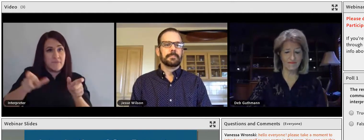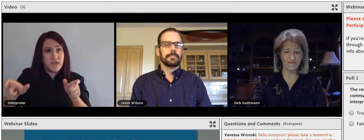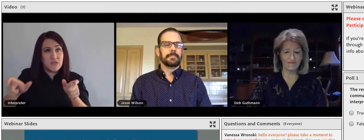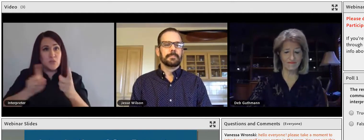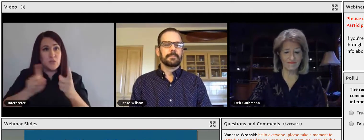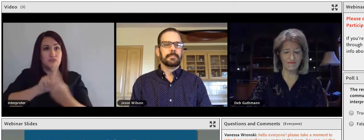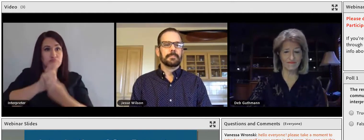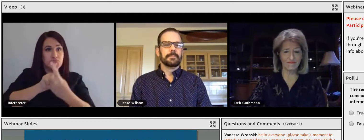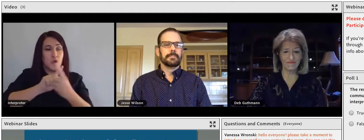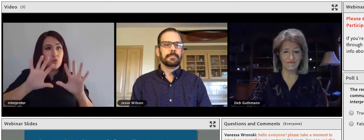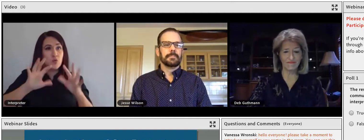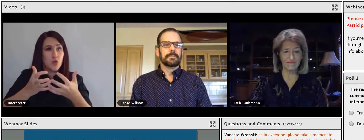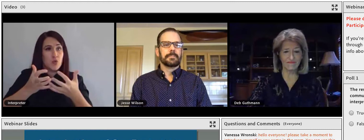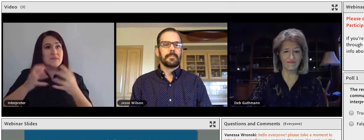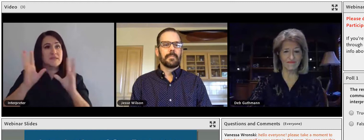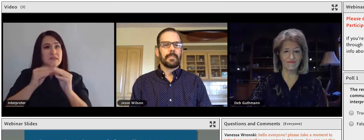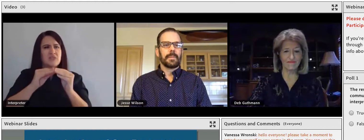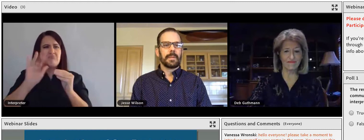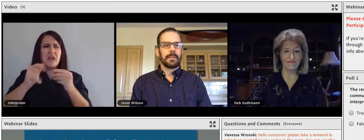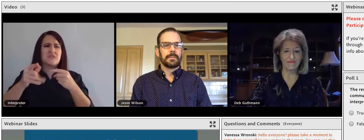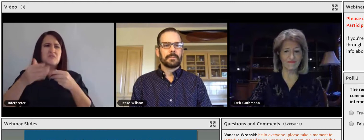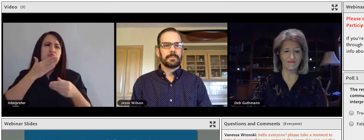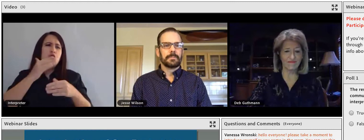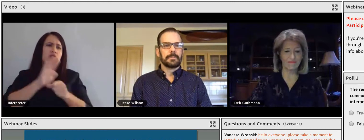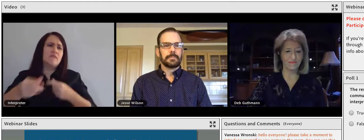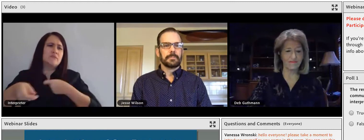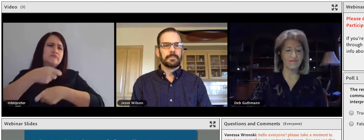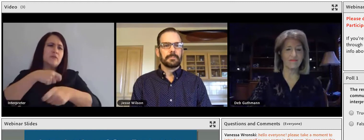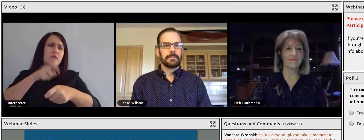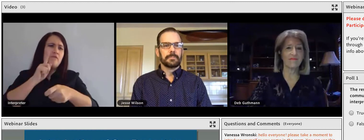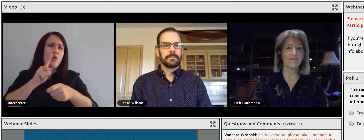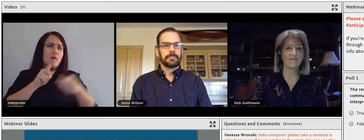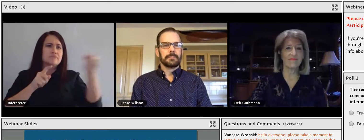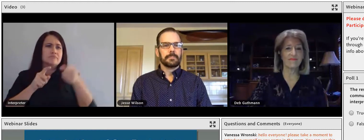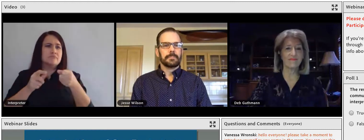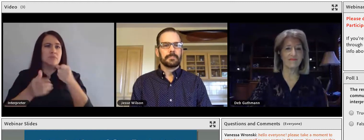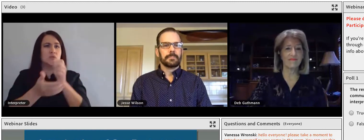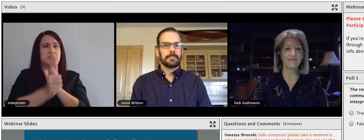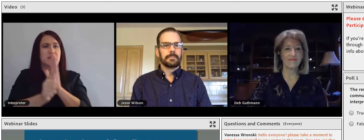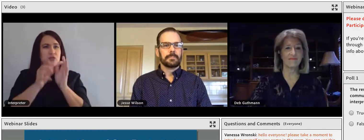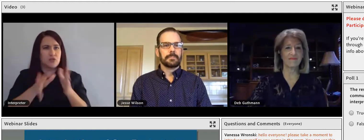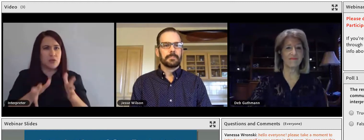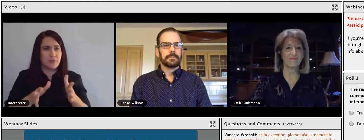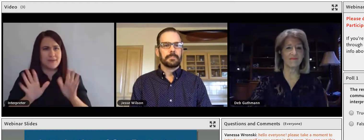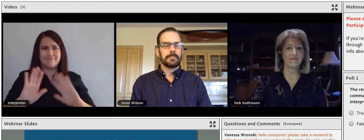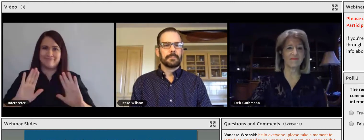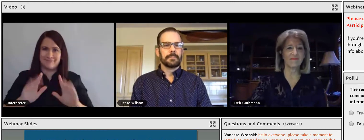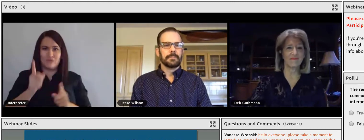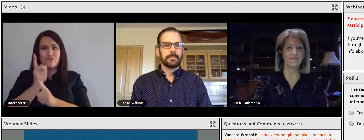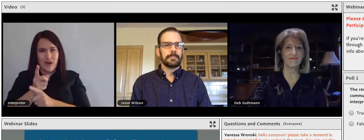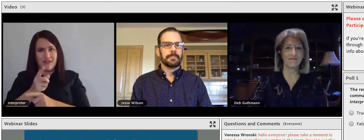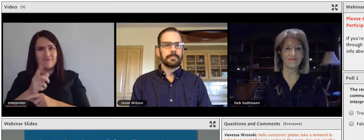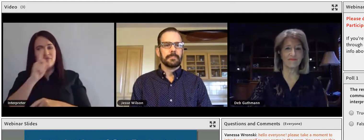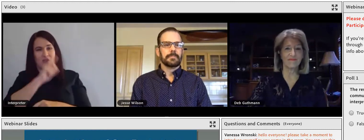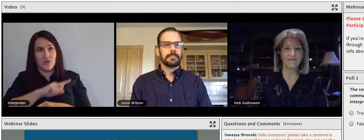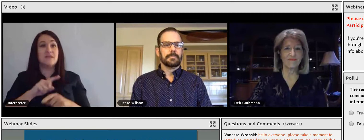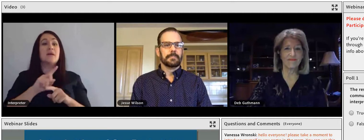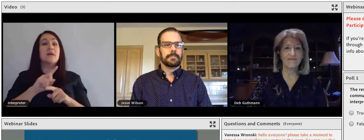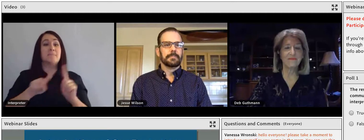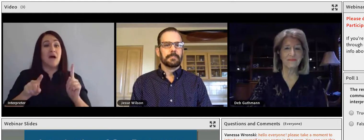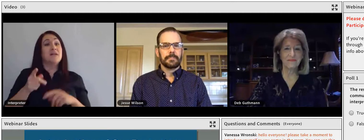good substitute for having a qualified interpreter present. So we have 2 experts in the field who are going to talk about why these are not